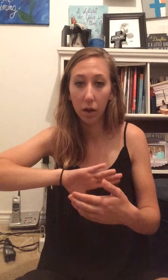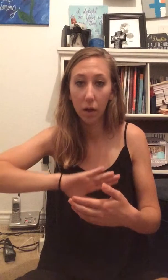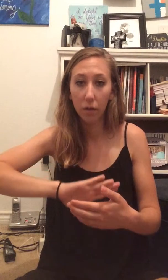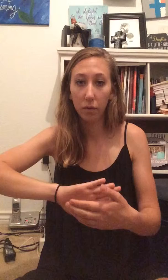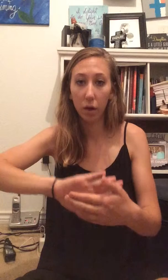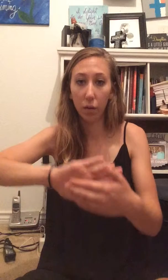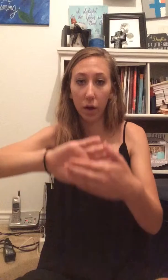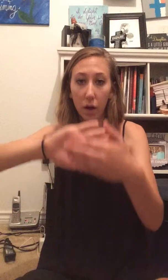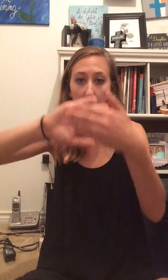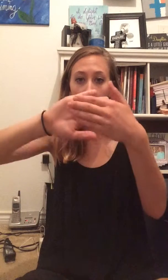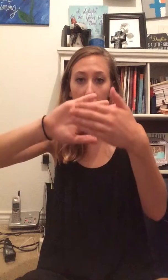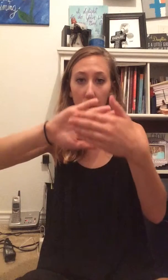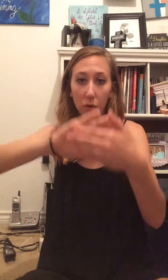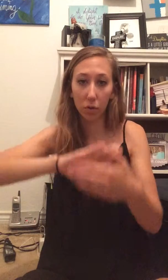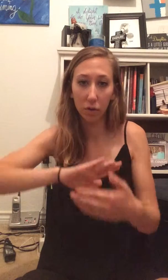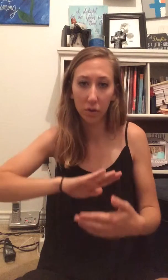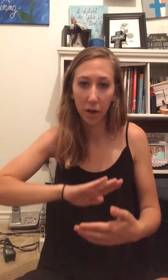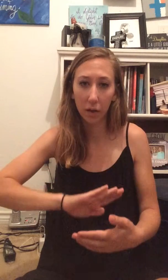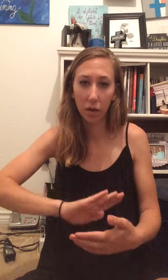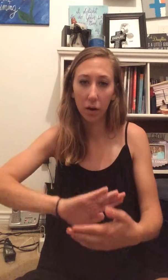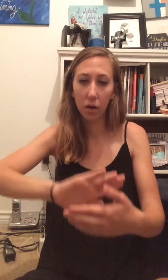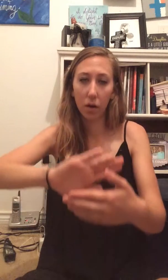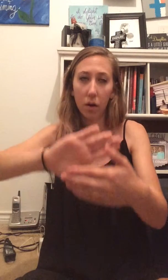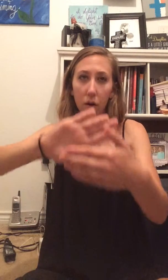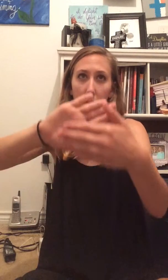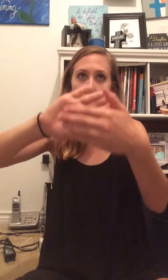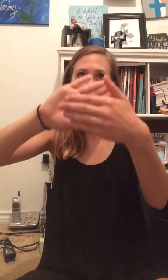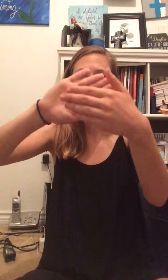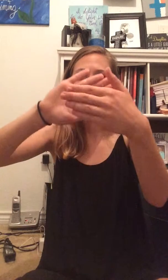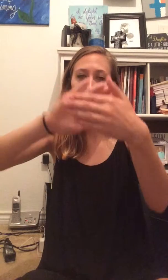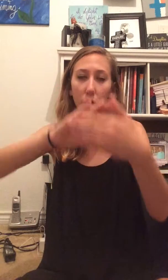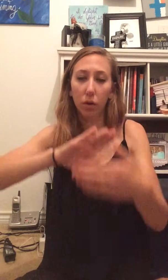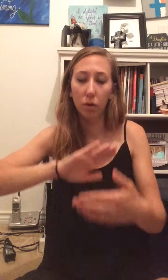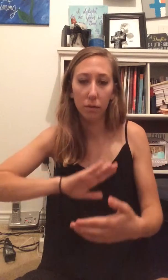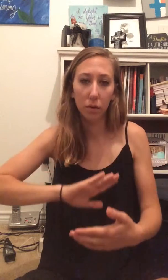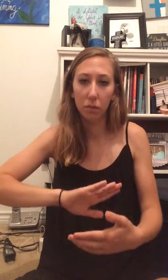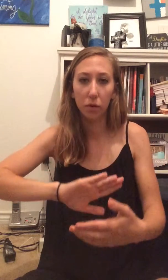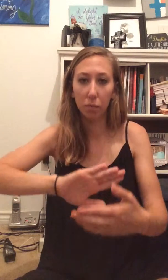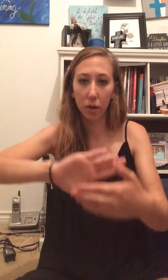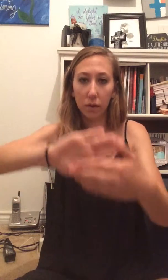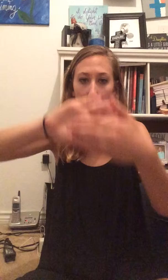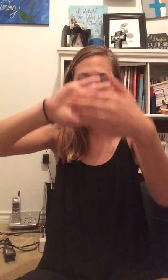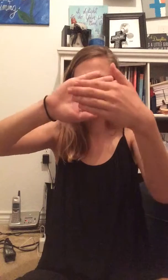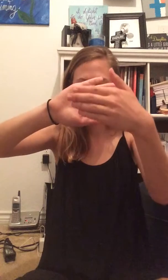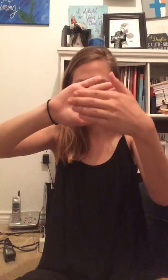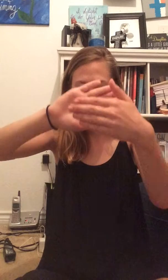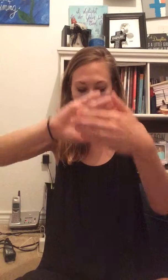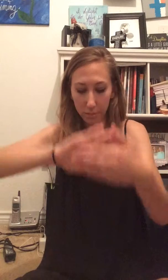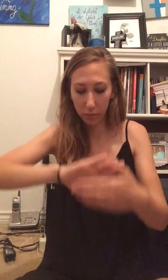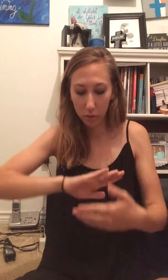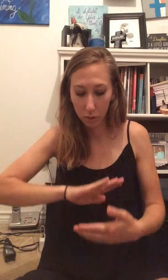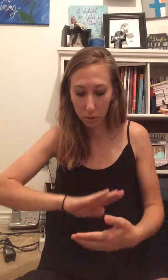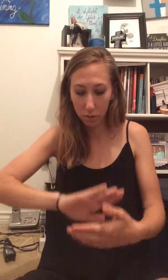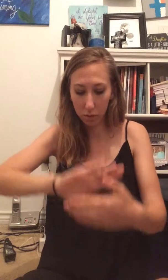going up together. So it's just like, you know, you can feel someone's presence. Um, so it's